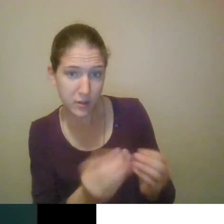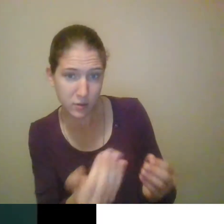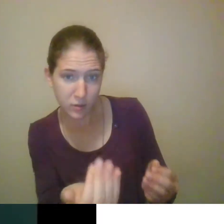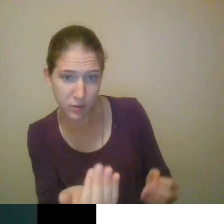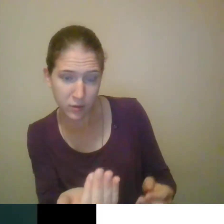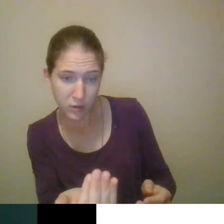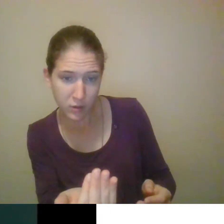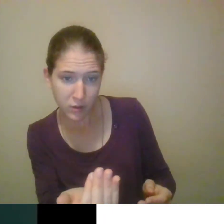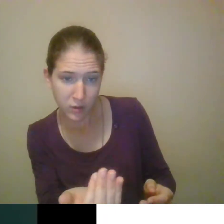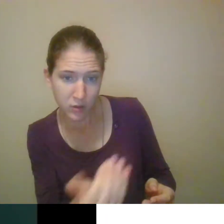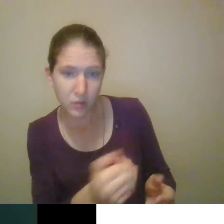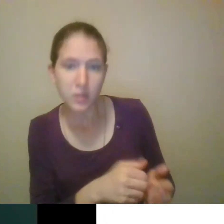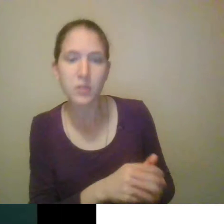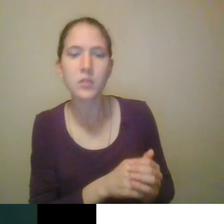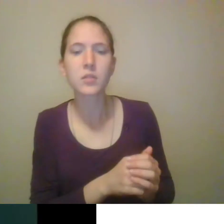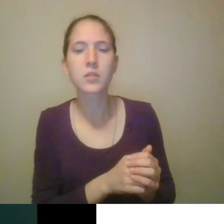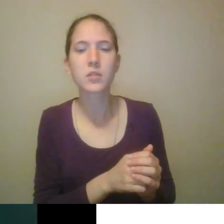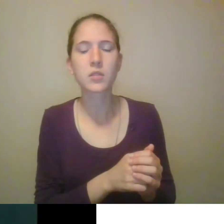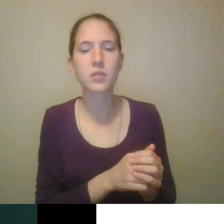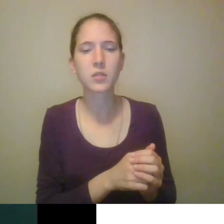What else comes out of it?